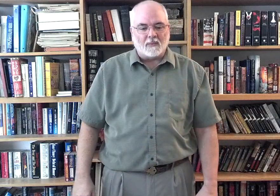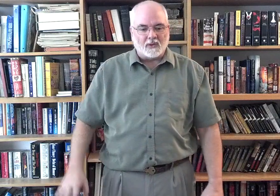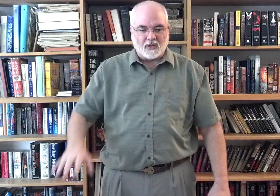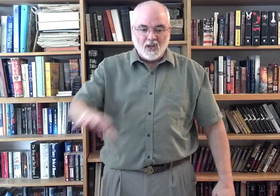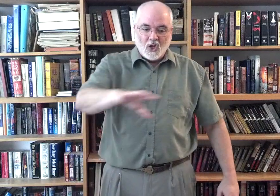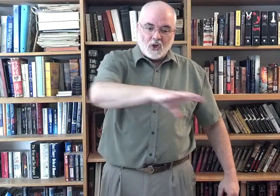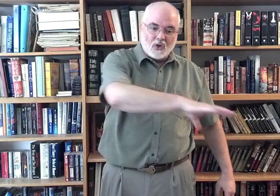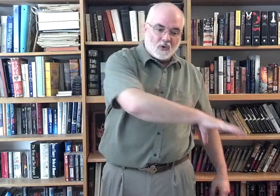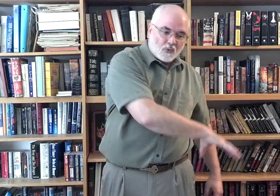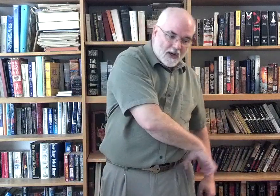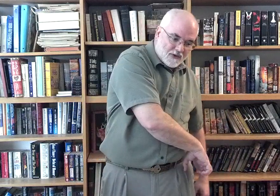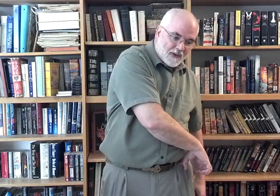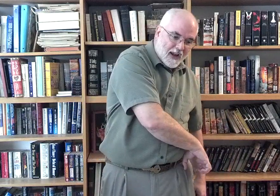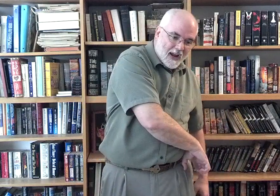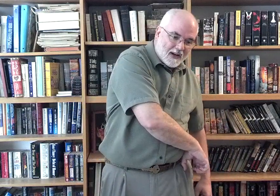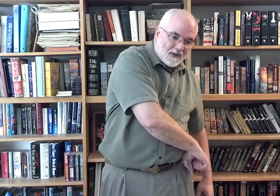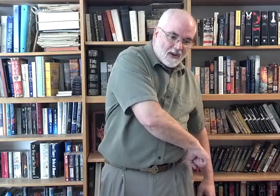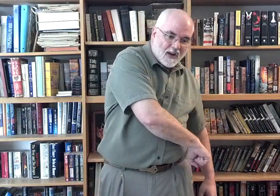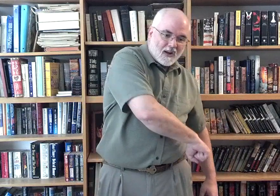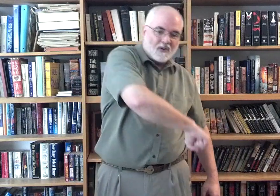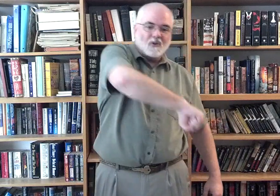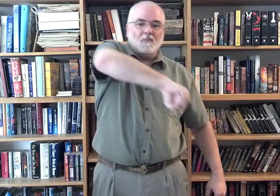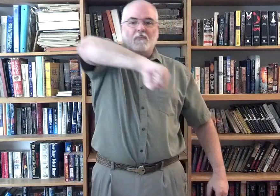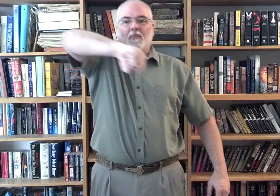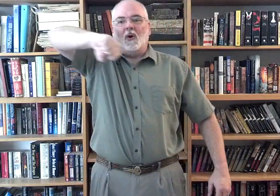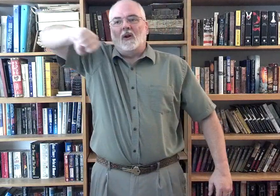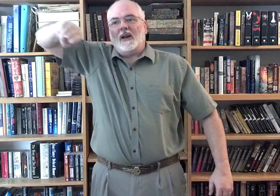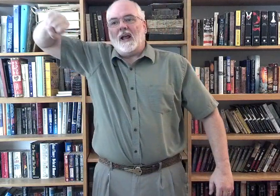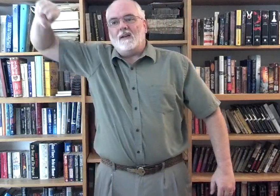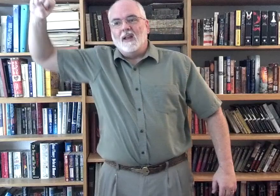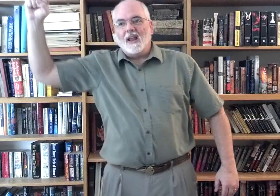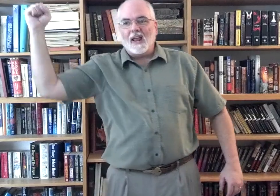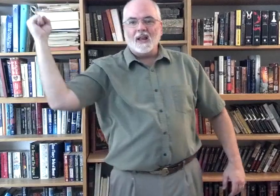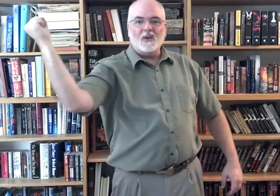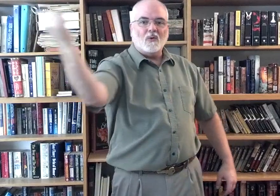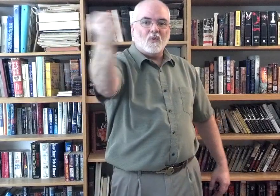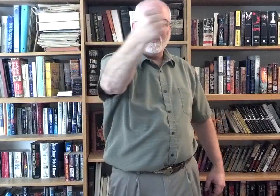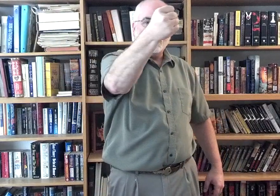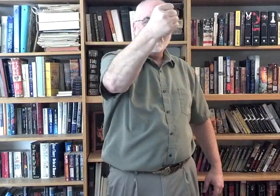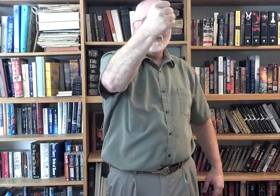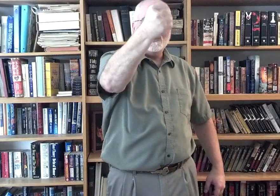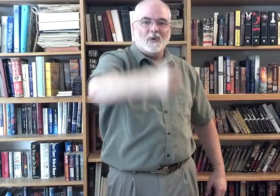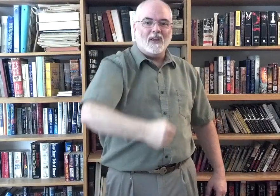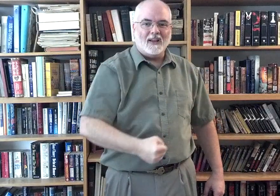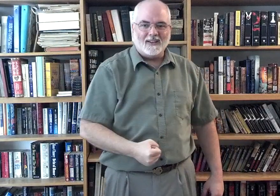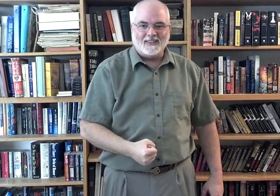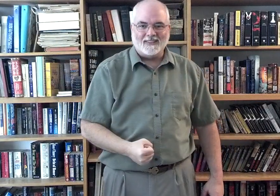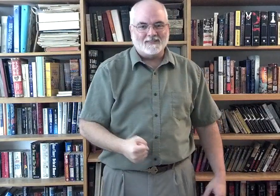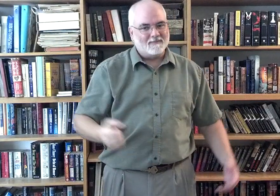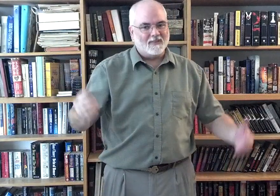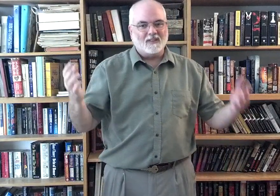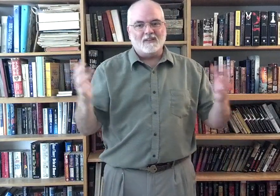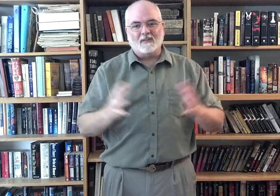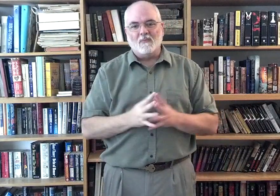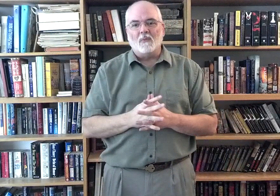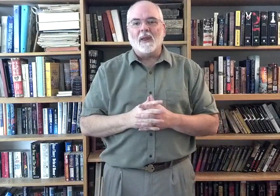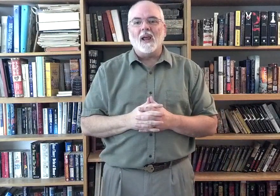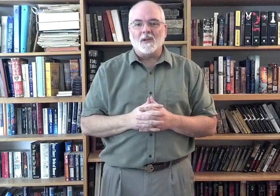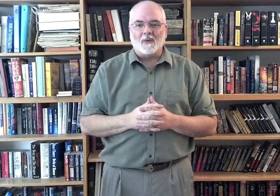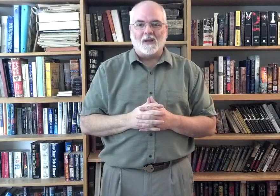person. You reach for the handle, you pull it out, and you swing it. More pantomime than it